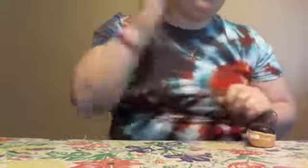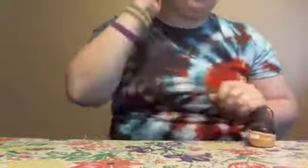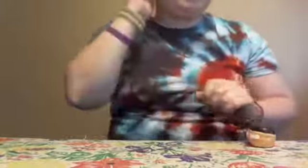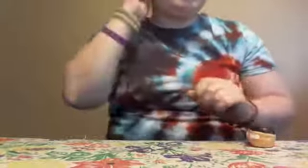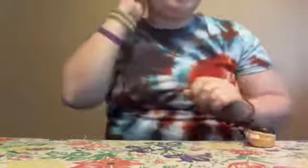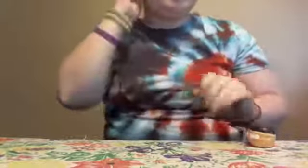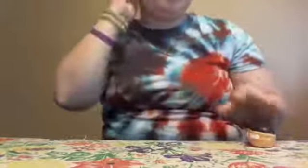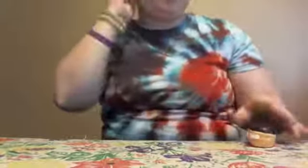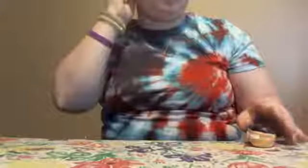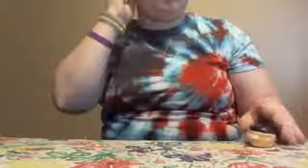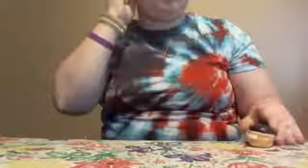you guys to guess at home